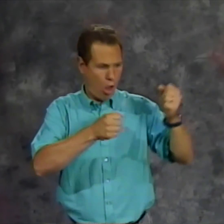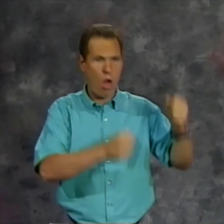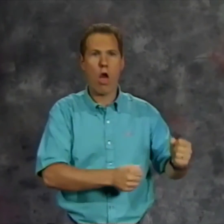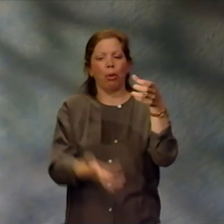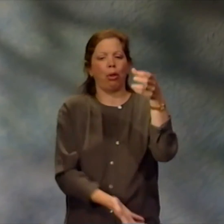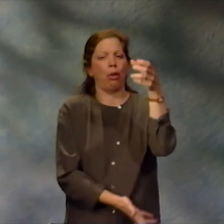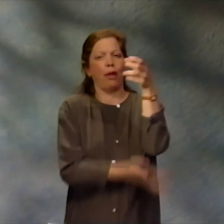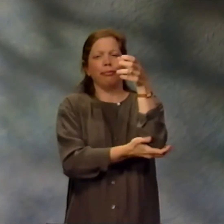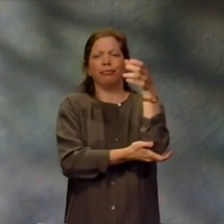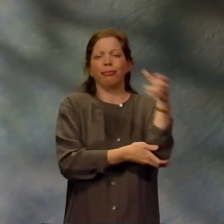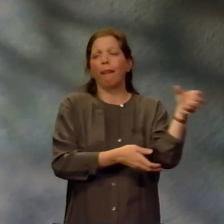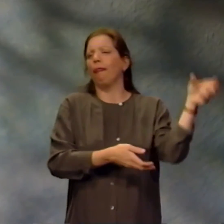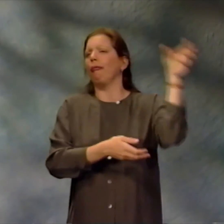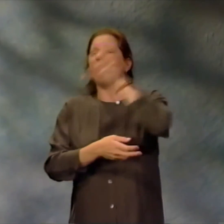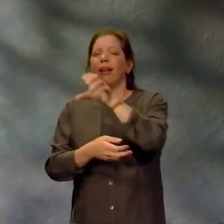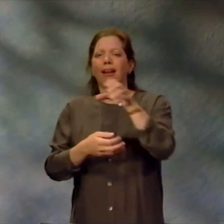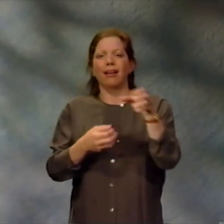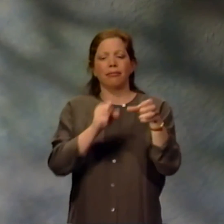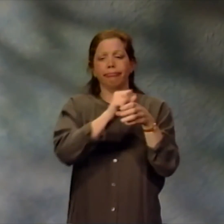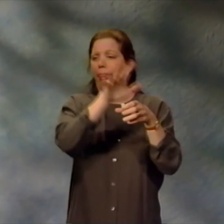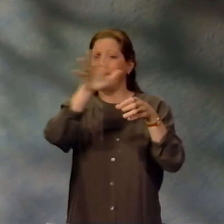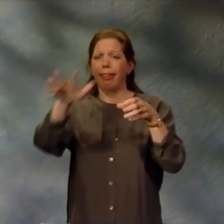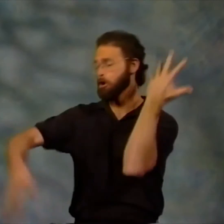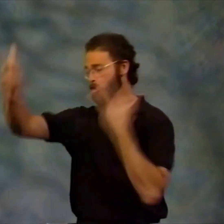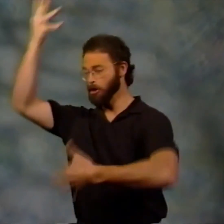mustache. What is with the faces?